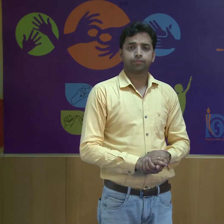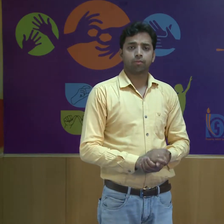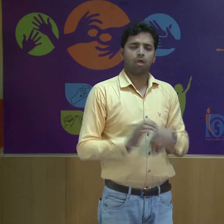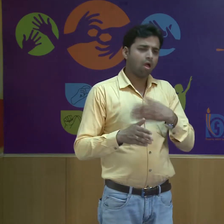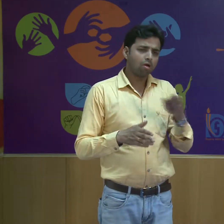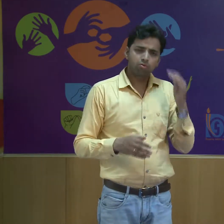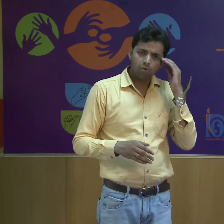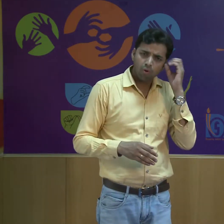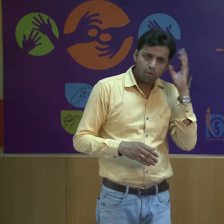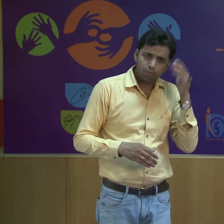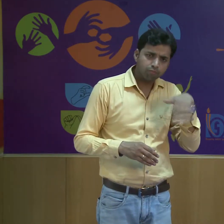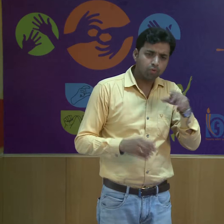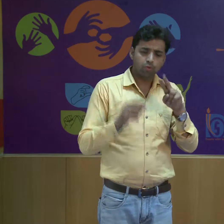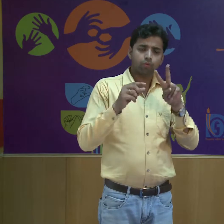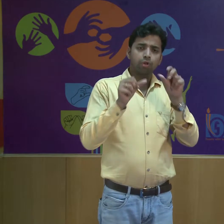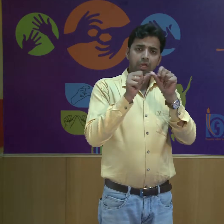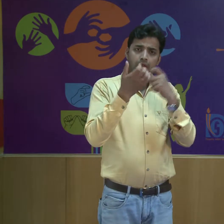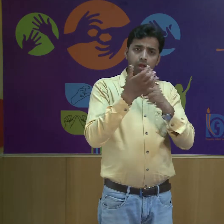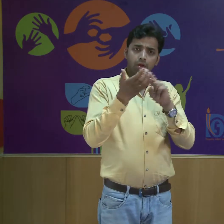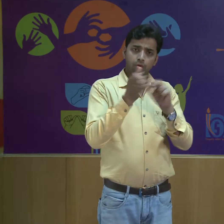Are you aware of the Virna system?